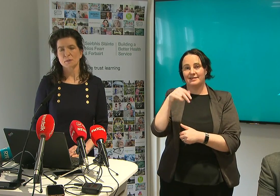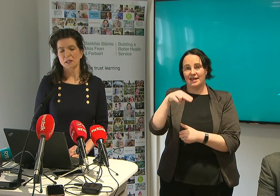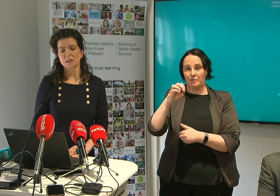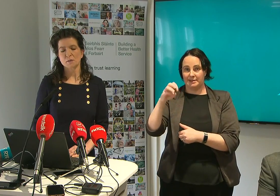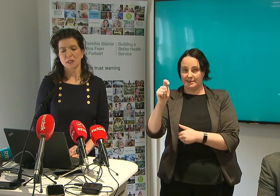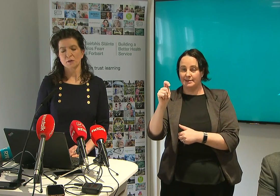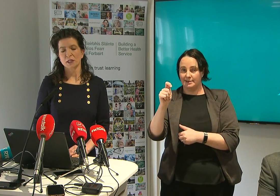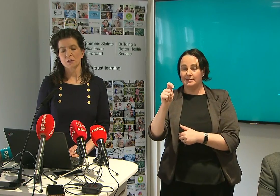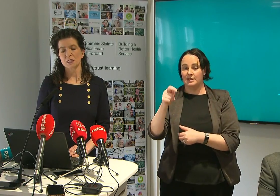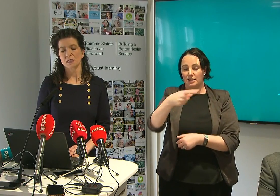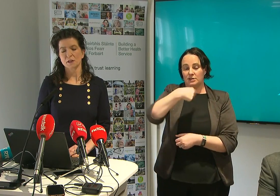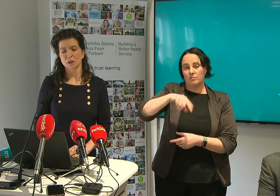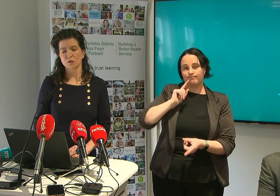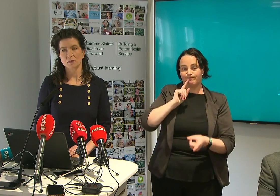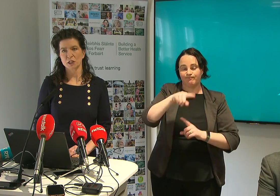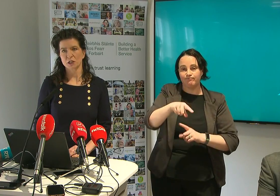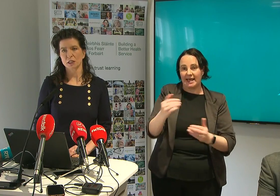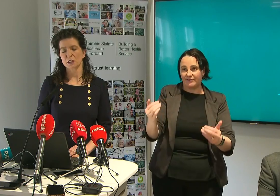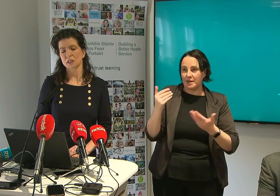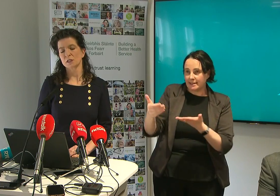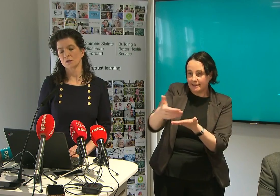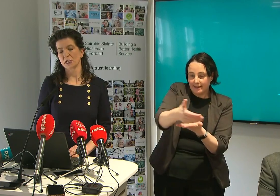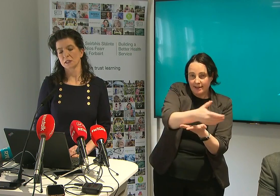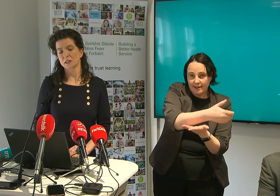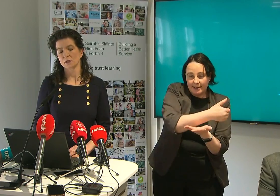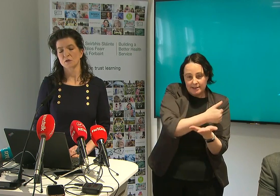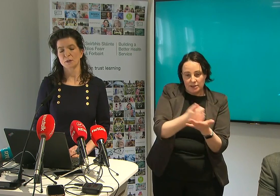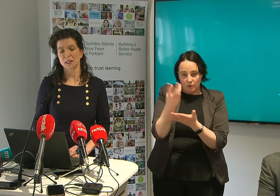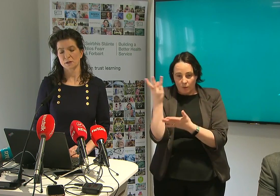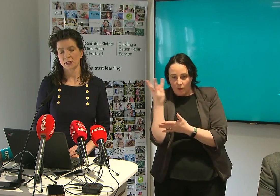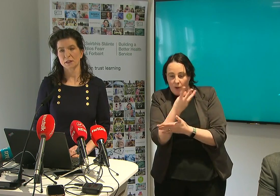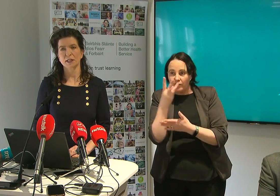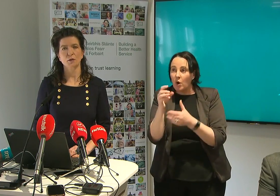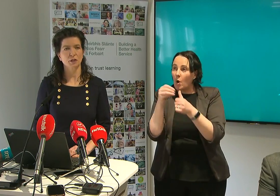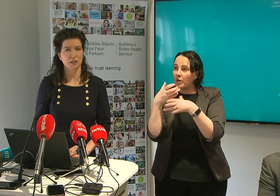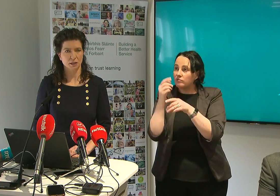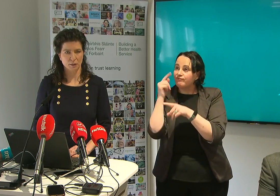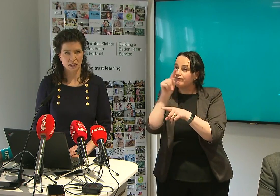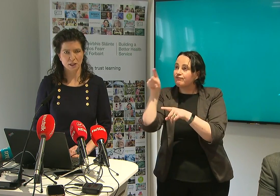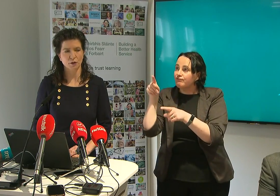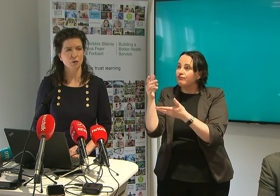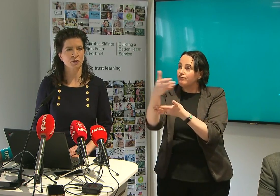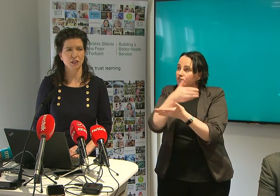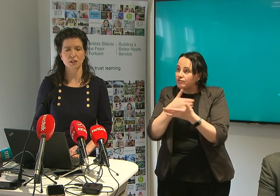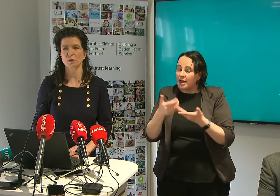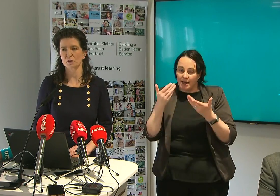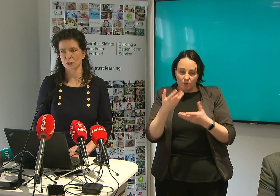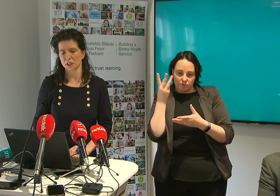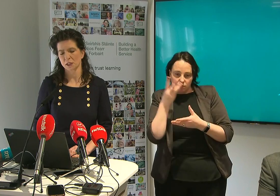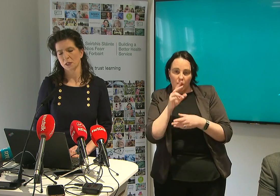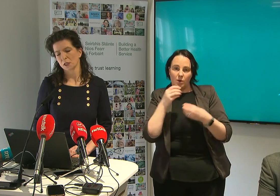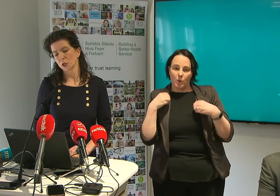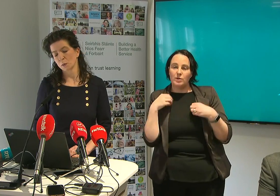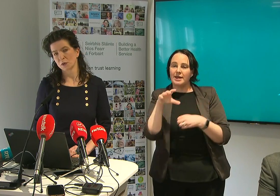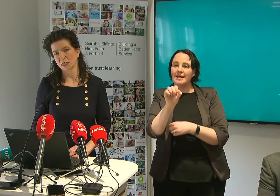So our response has been around gathering information and surveillance from elsewhere, and now we're commencing our own surveillance with our